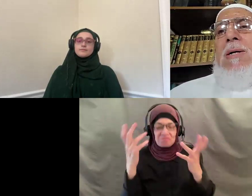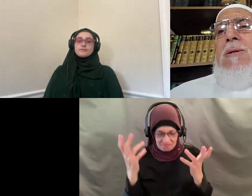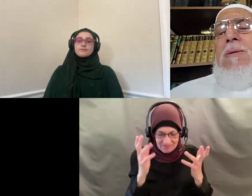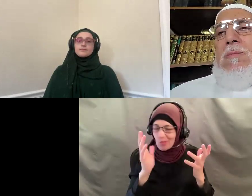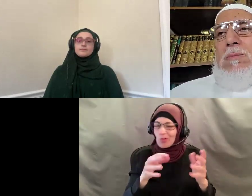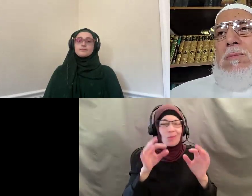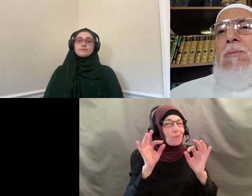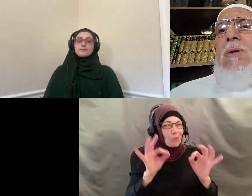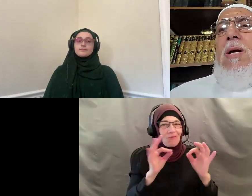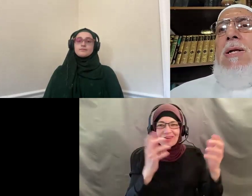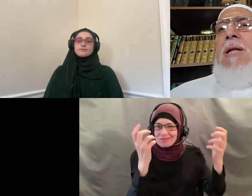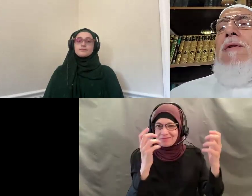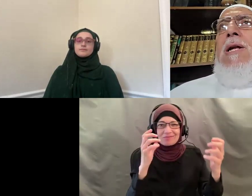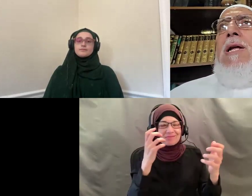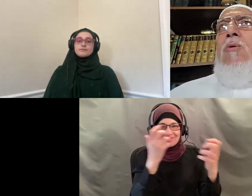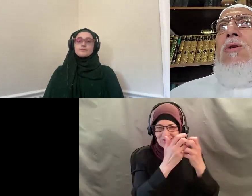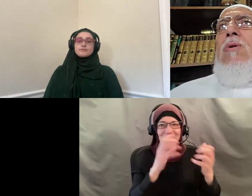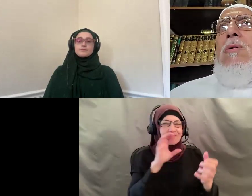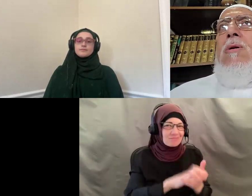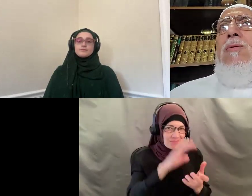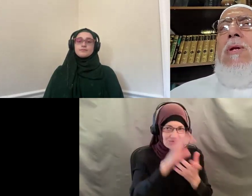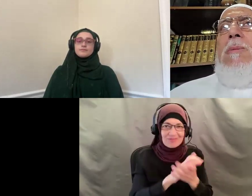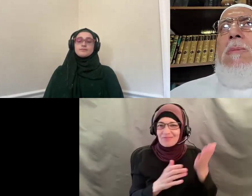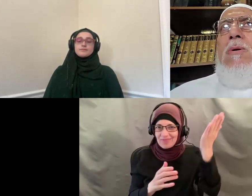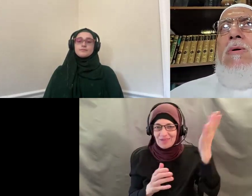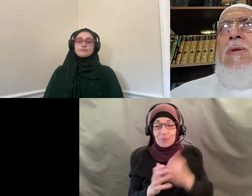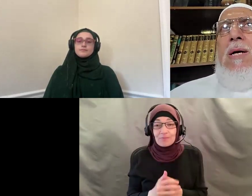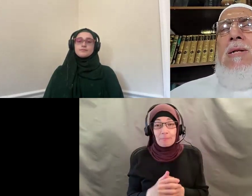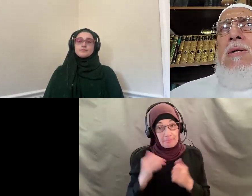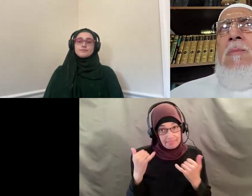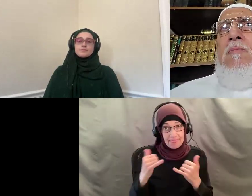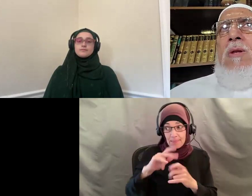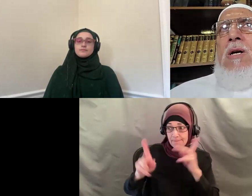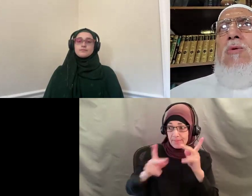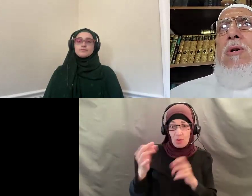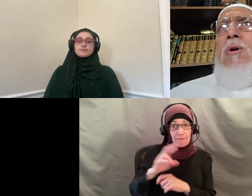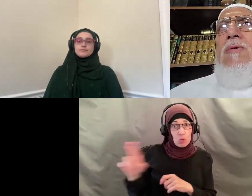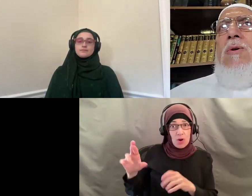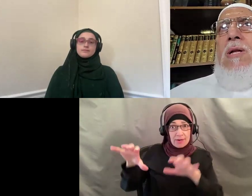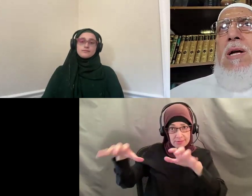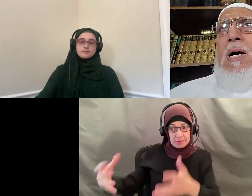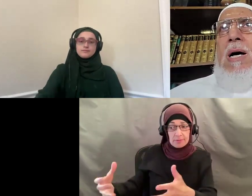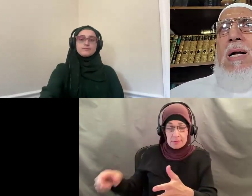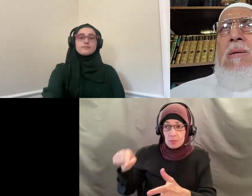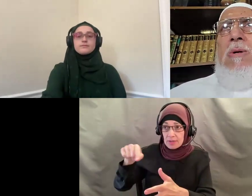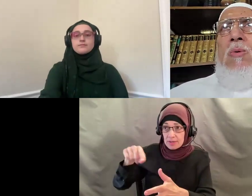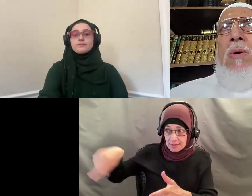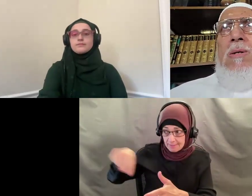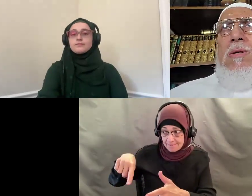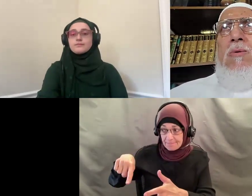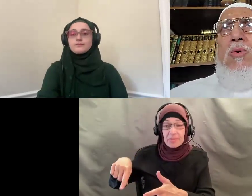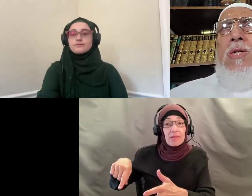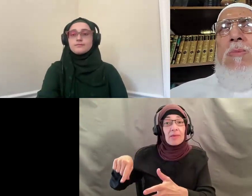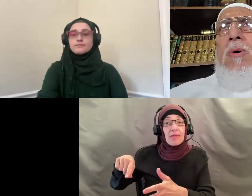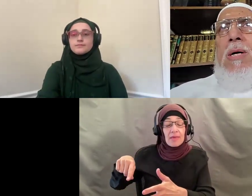of the right, definitely what goes on for the people of the right, it will go for the ultimate